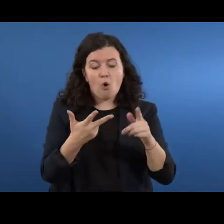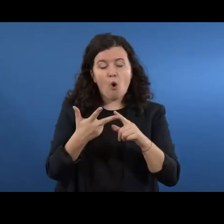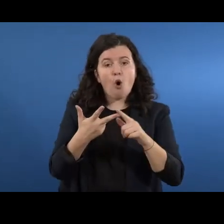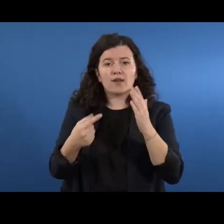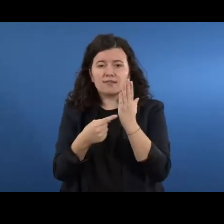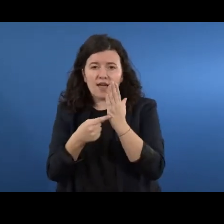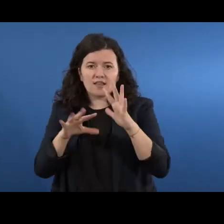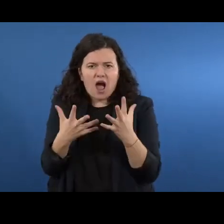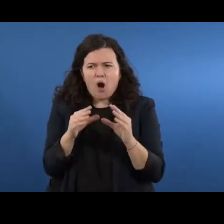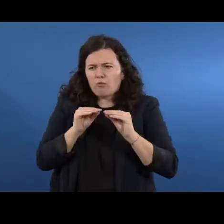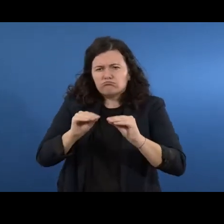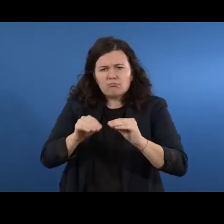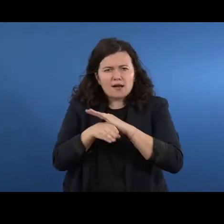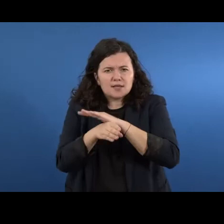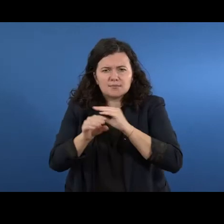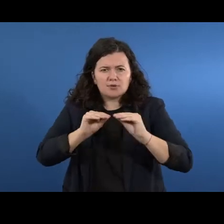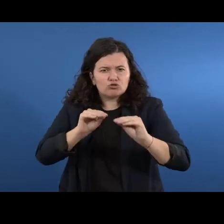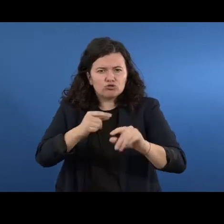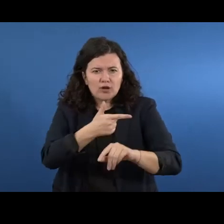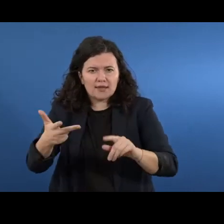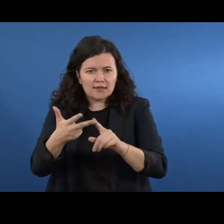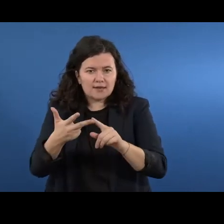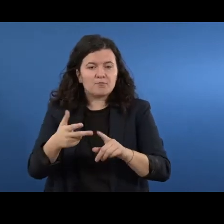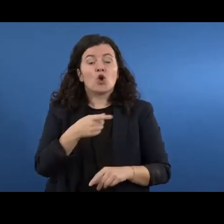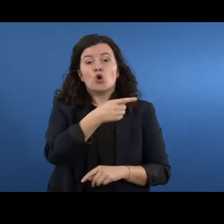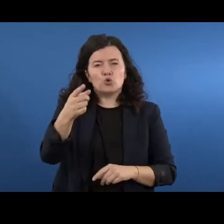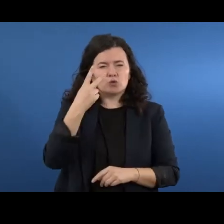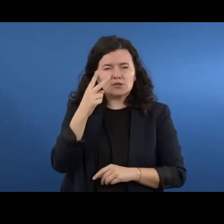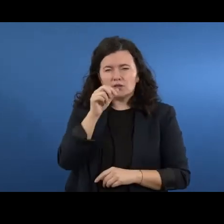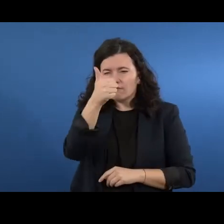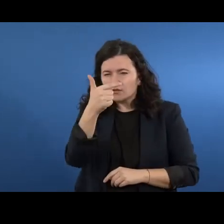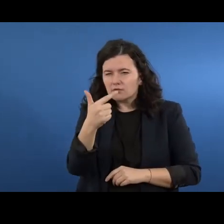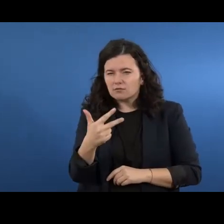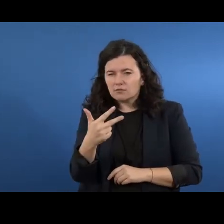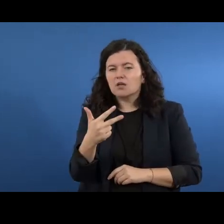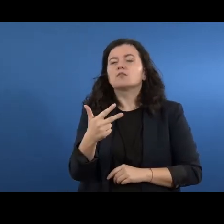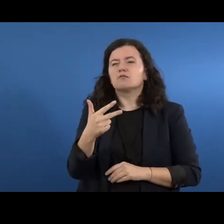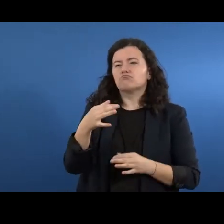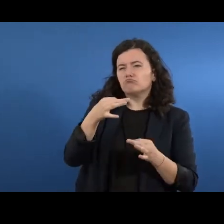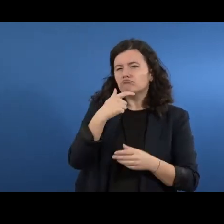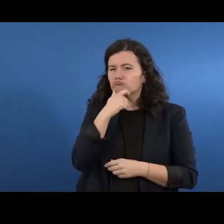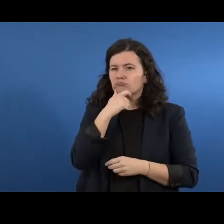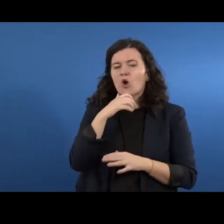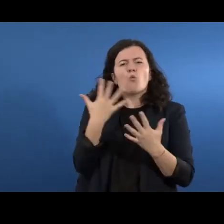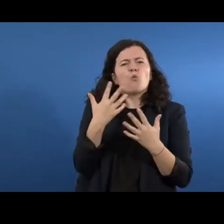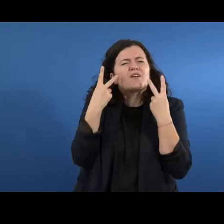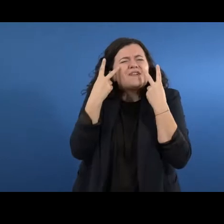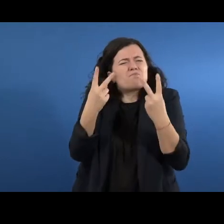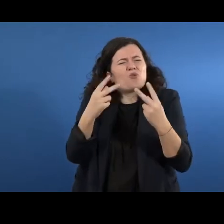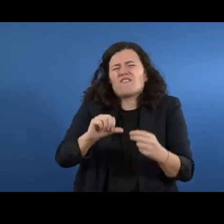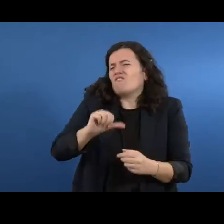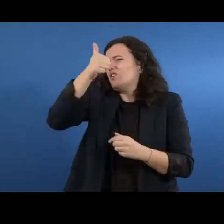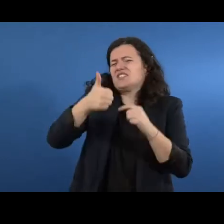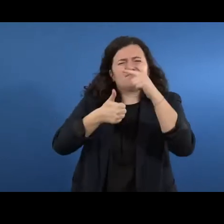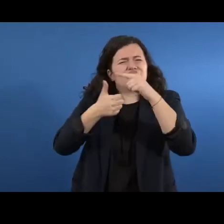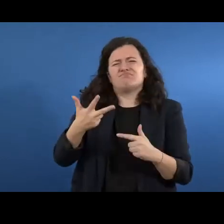So while the participants can have a look and decide what they think are the most important approaches, I would already go